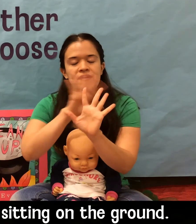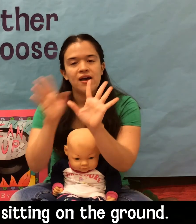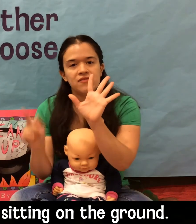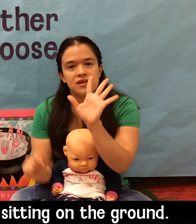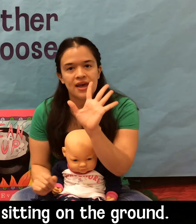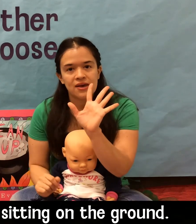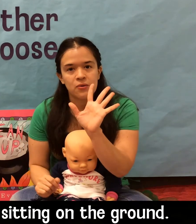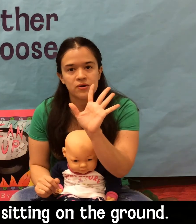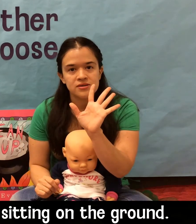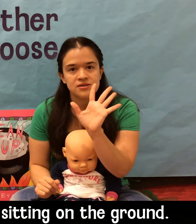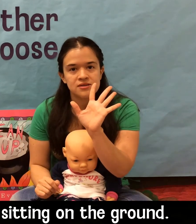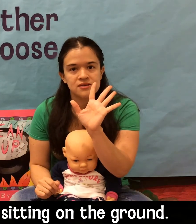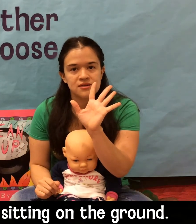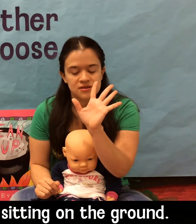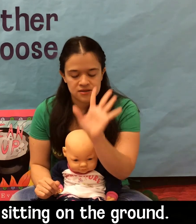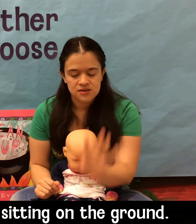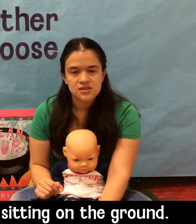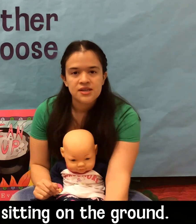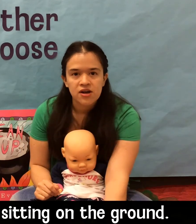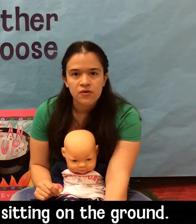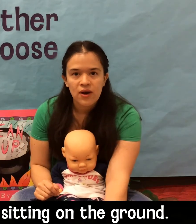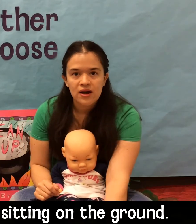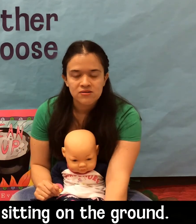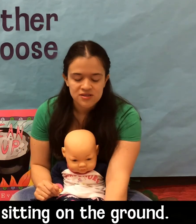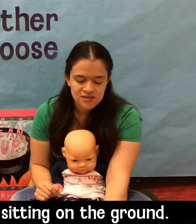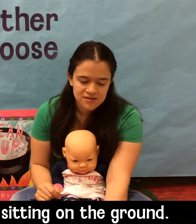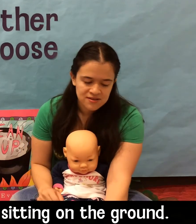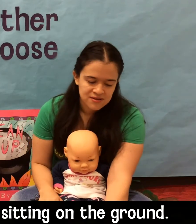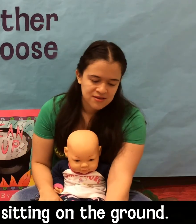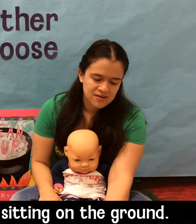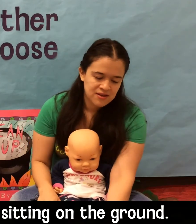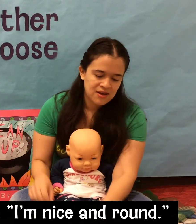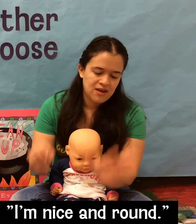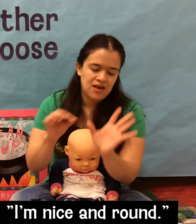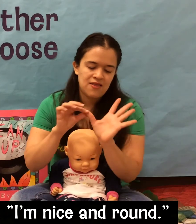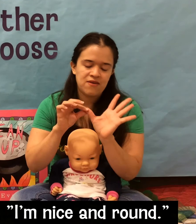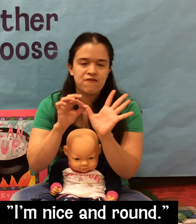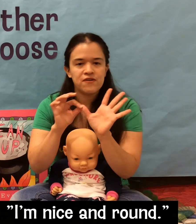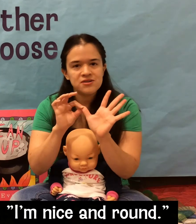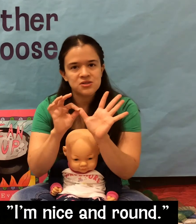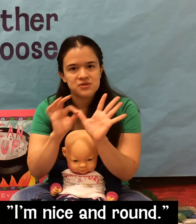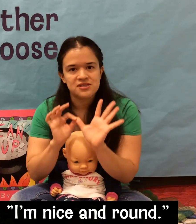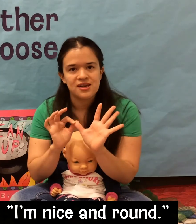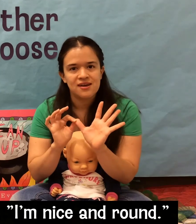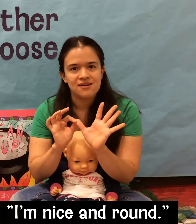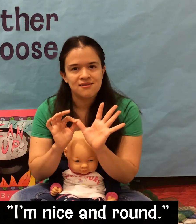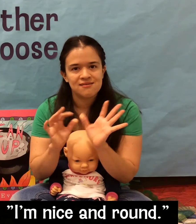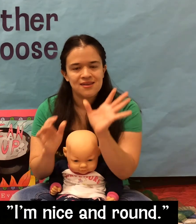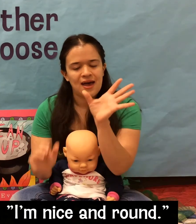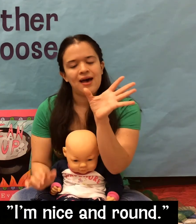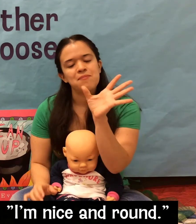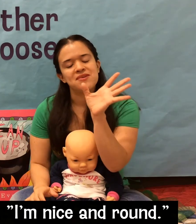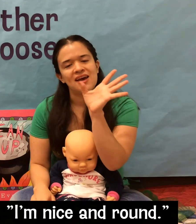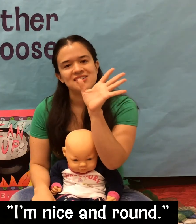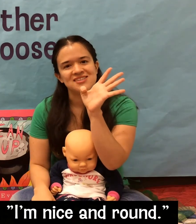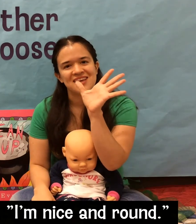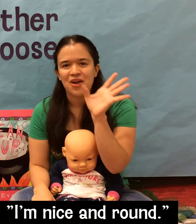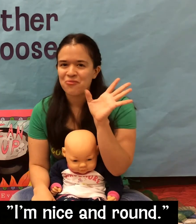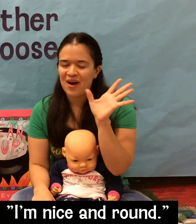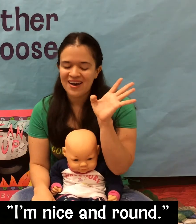Five little acorns sitting on the ground. The first one said, I'm nice and